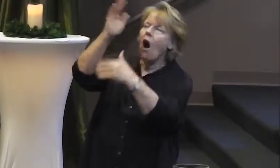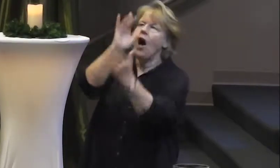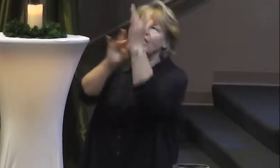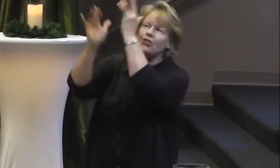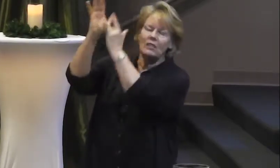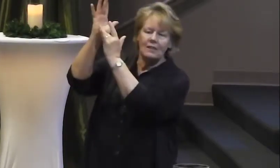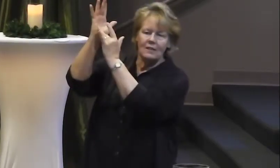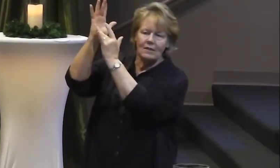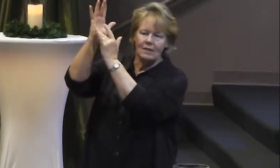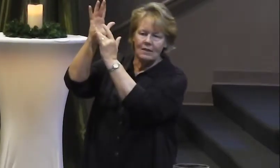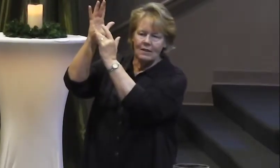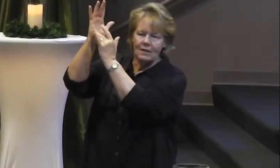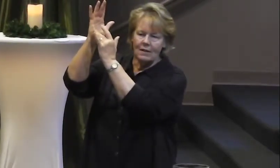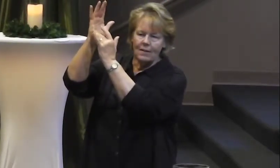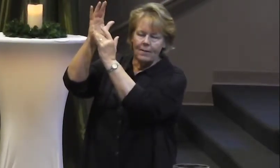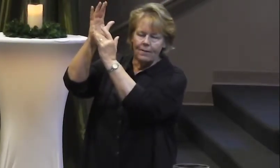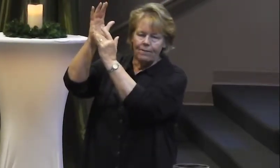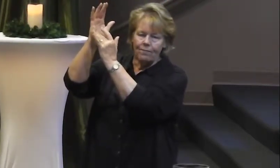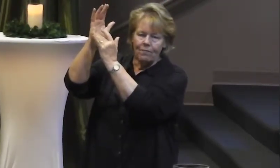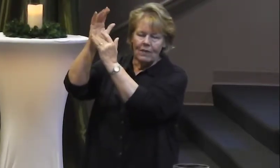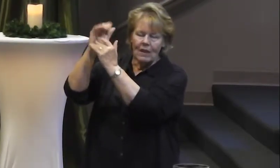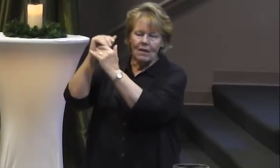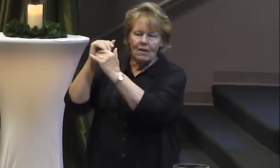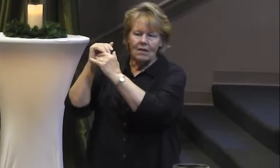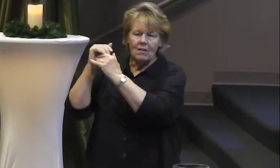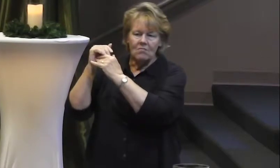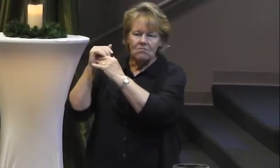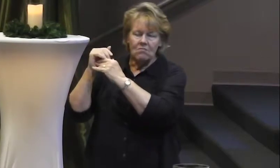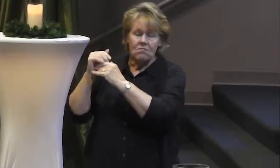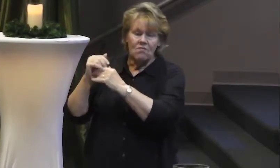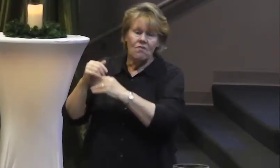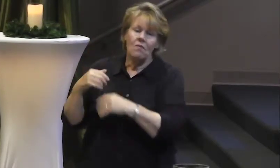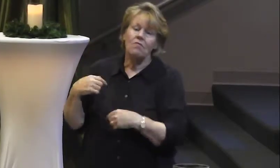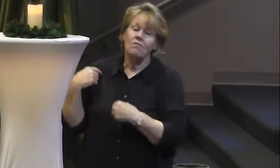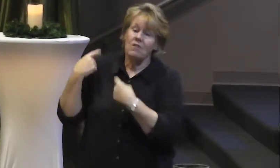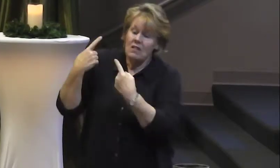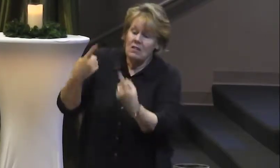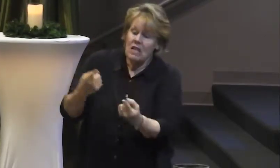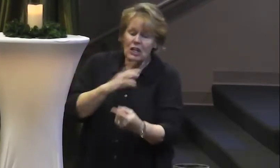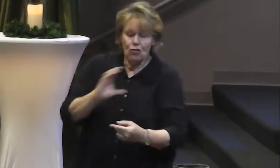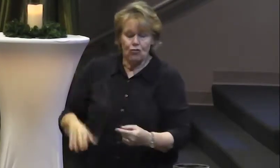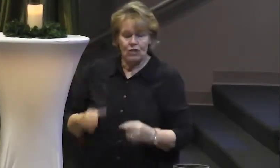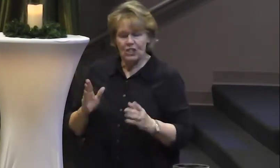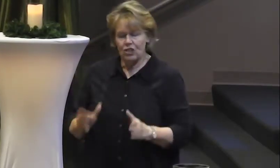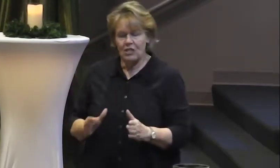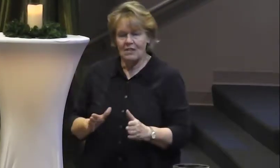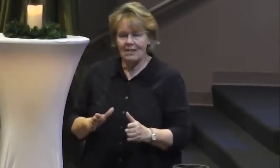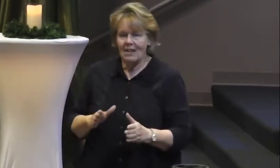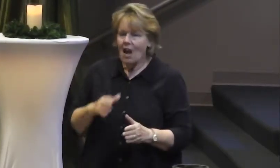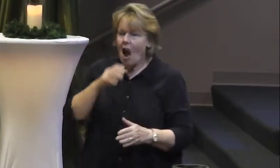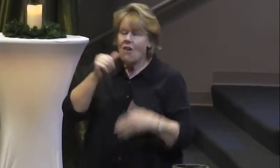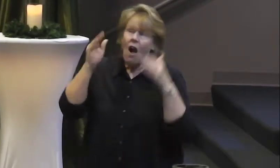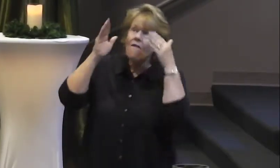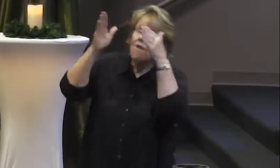It's since Christians have largely ceased to think of the other world that they have become so ineffective in